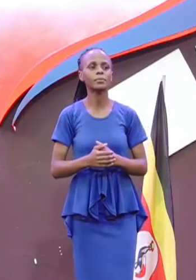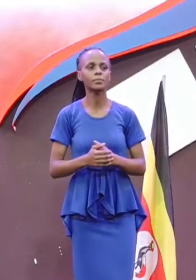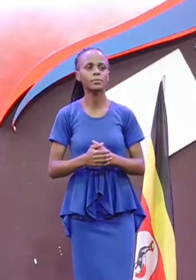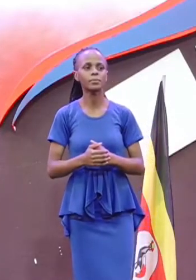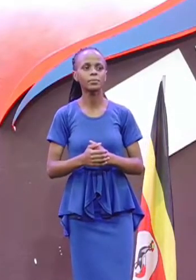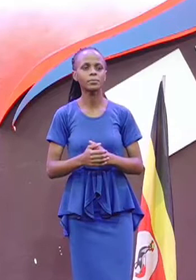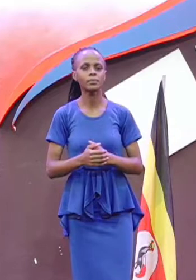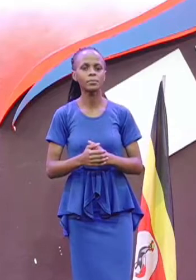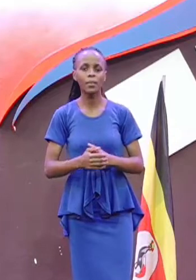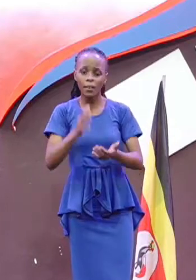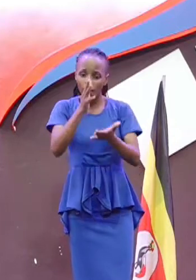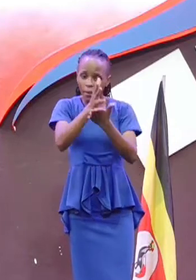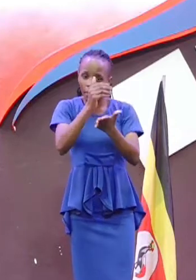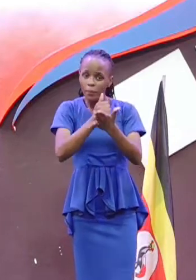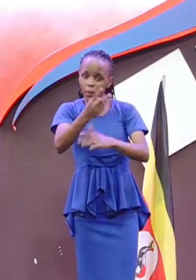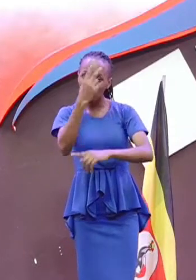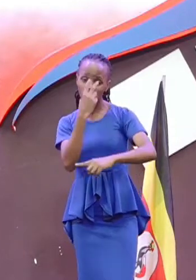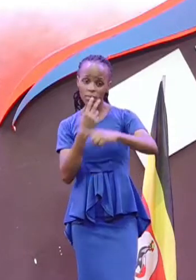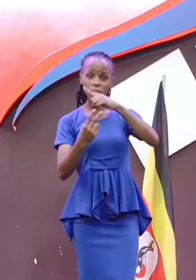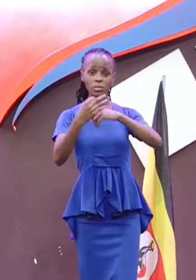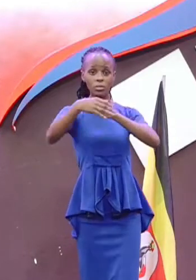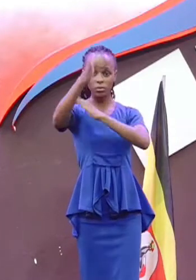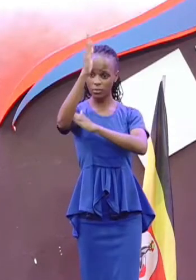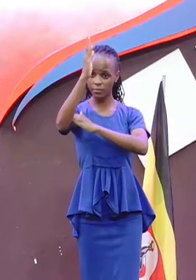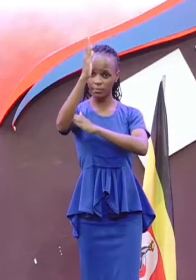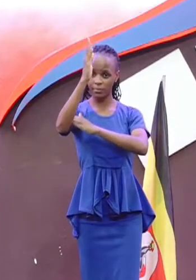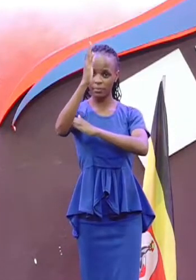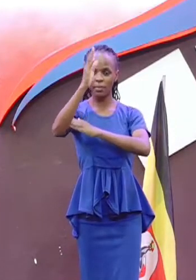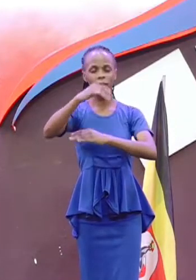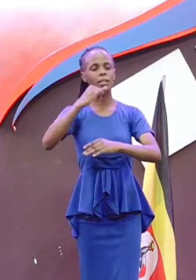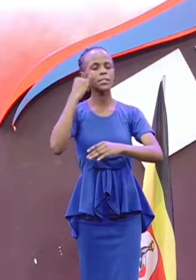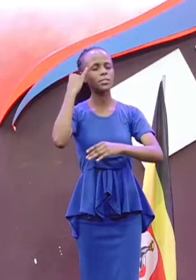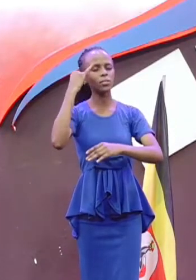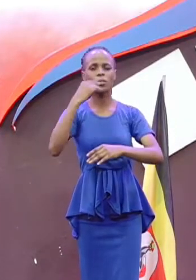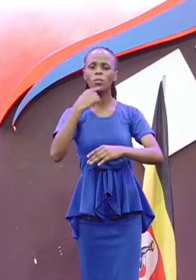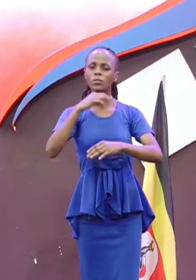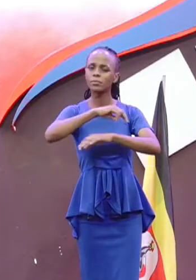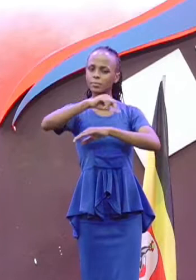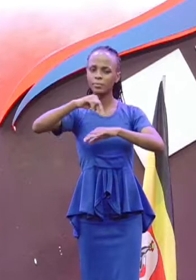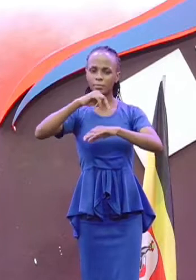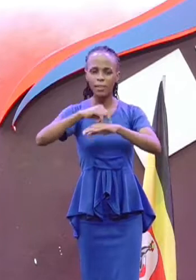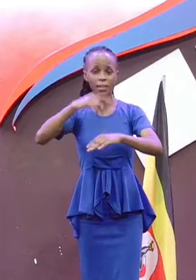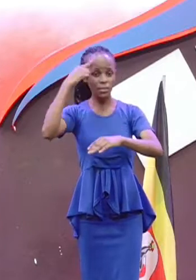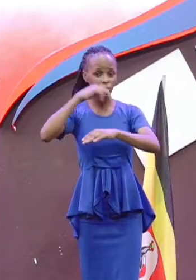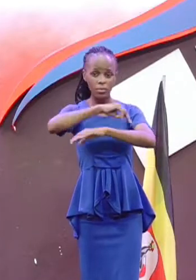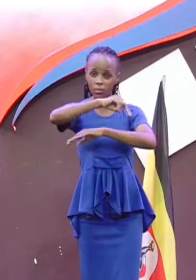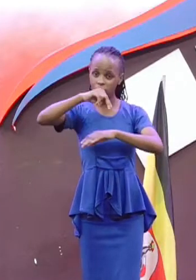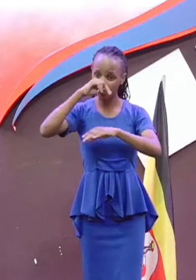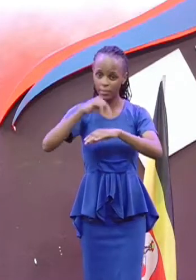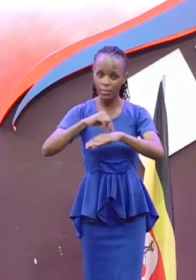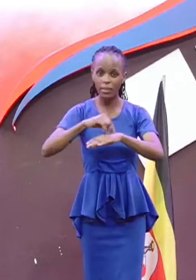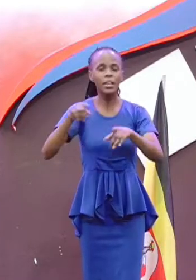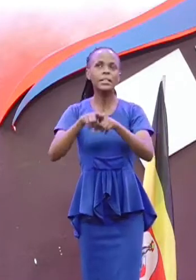nations began with. Because the vision of God is of nation. Is for